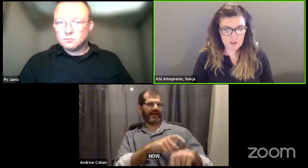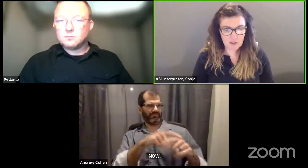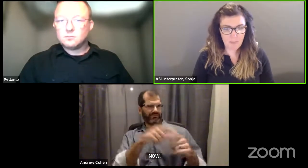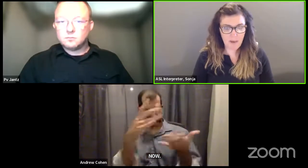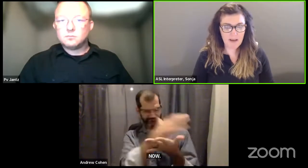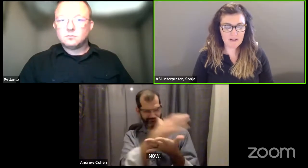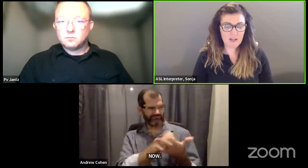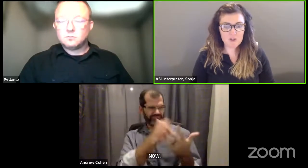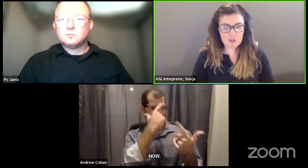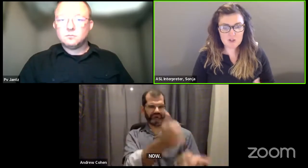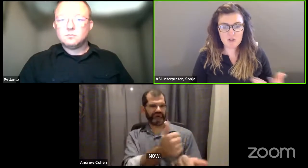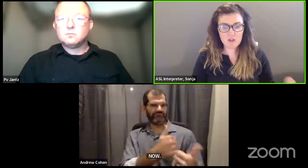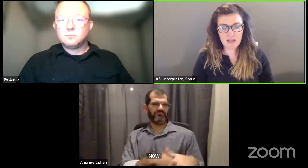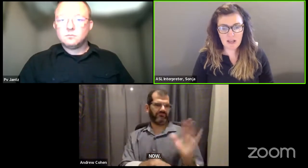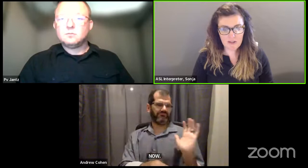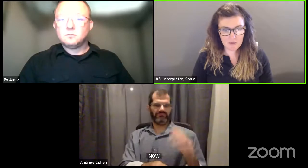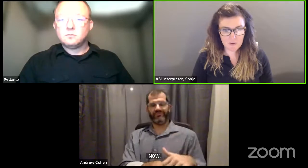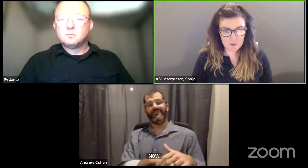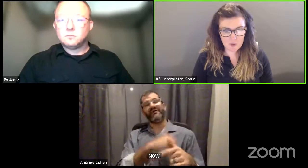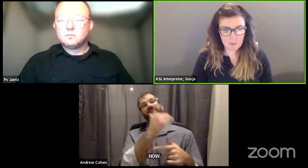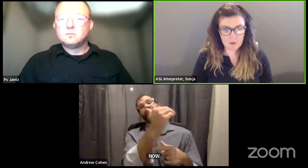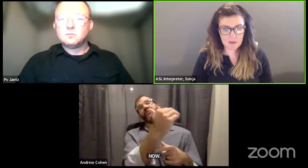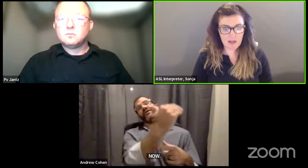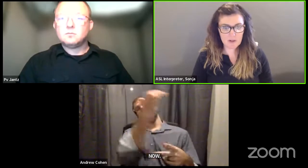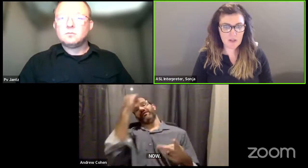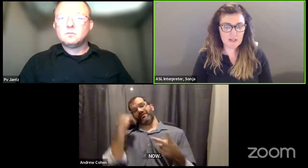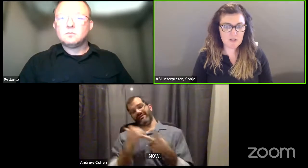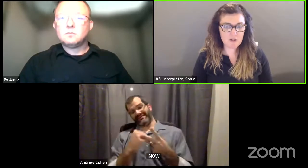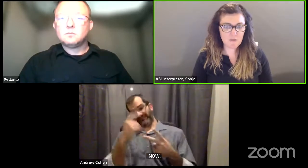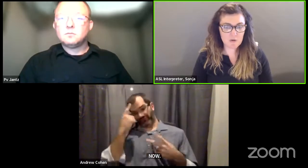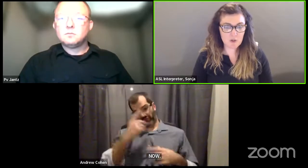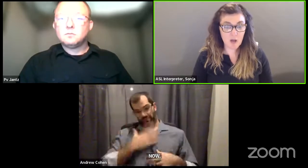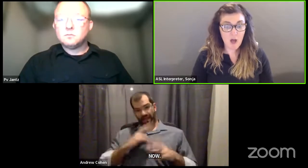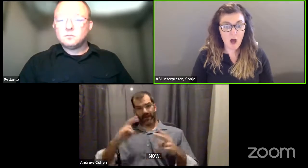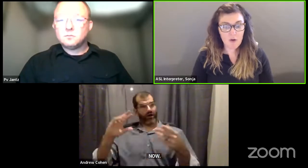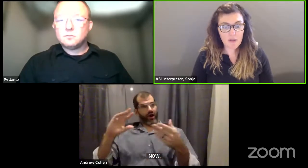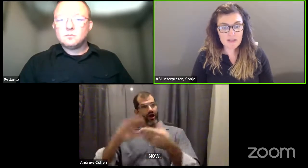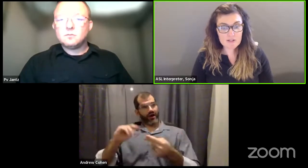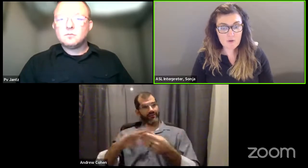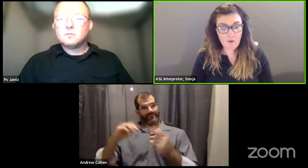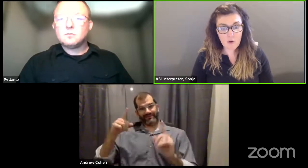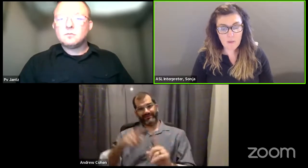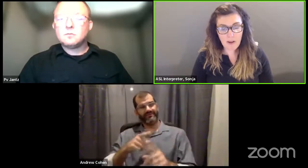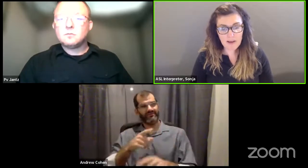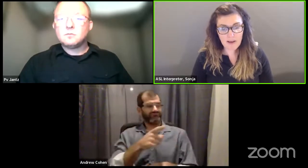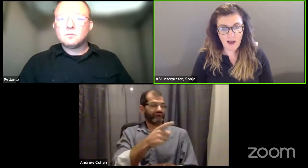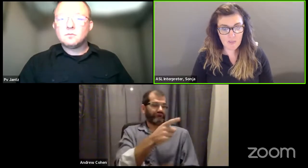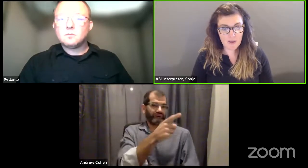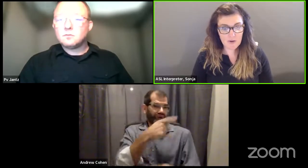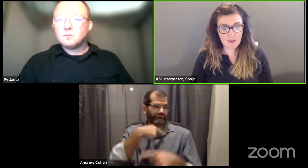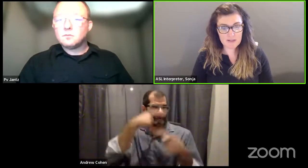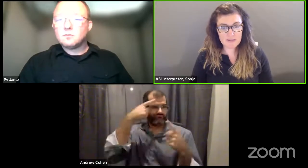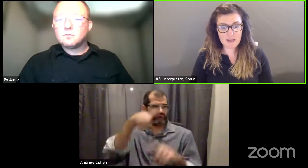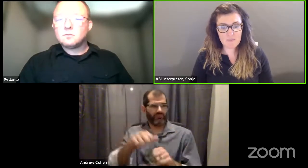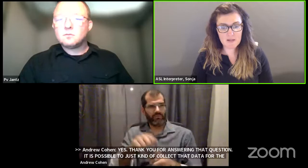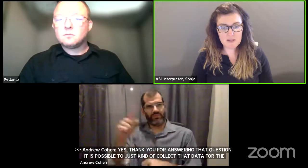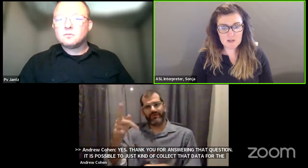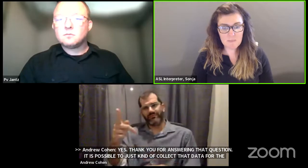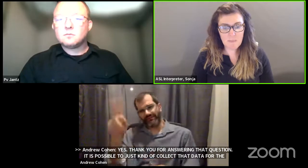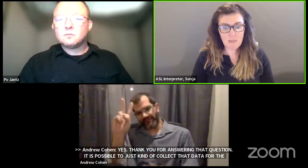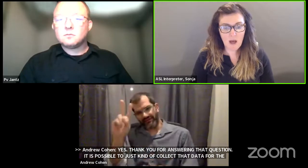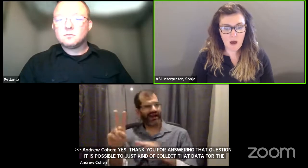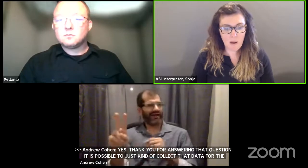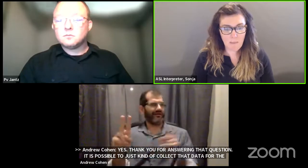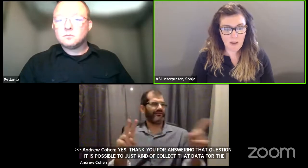the physical impact, just looking at the future, kind of looking into the future. Okay, so for my comment or my